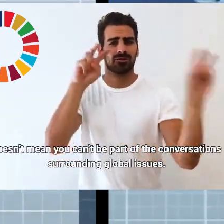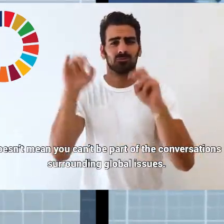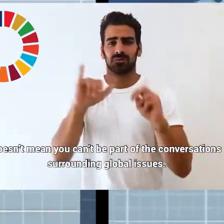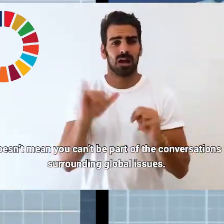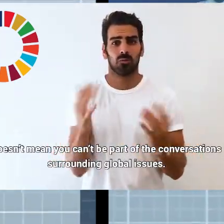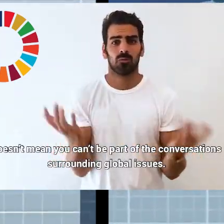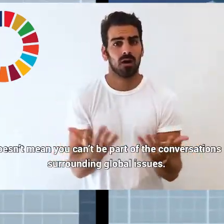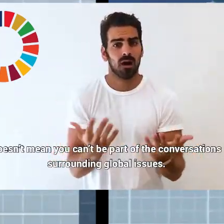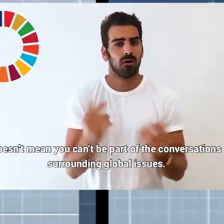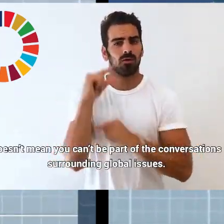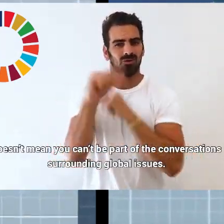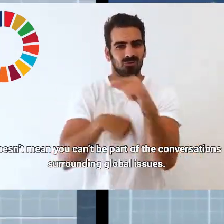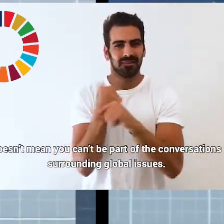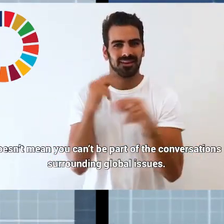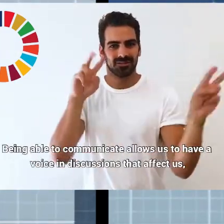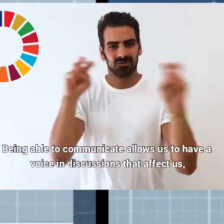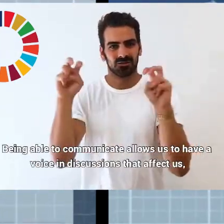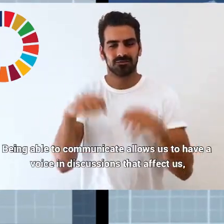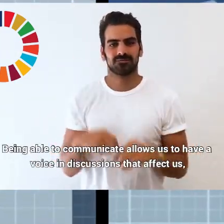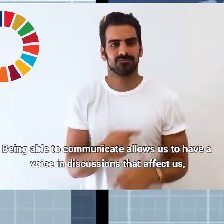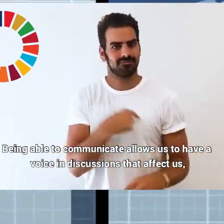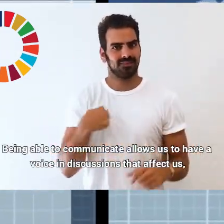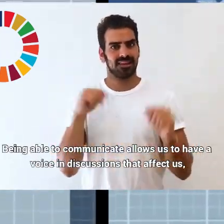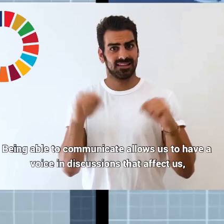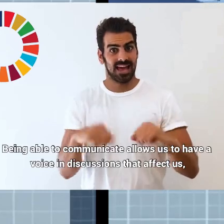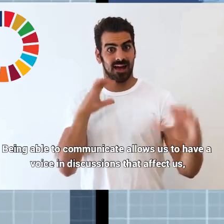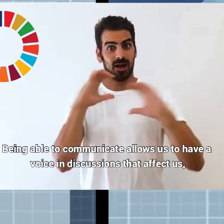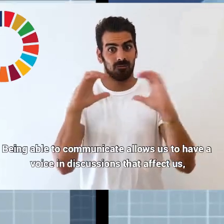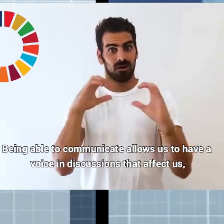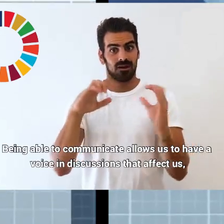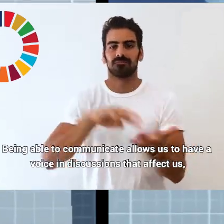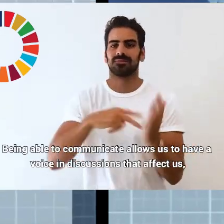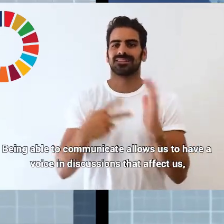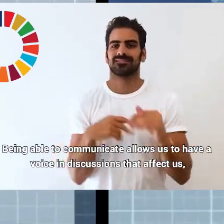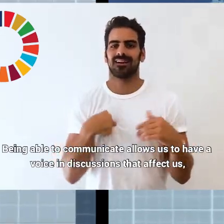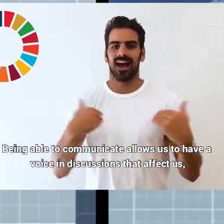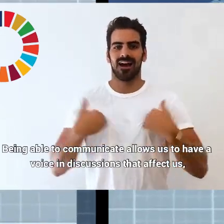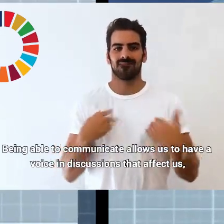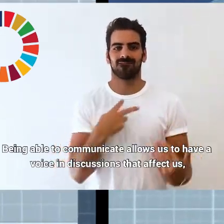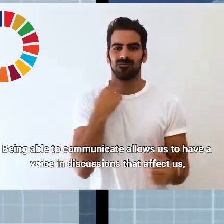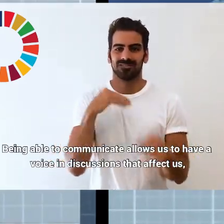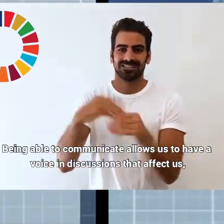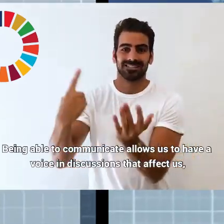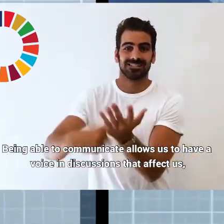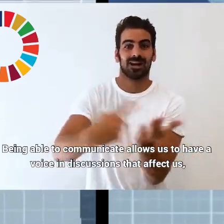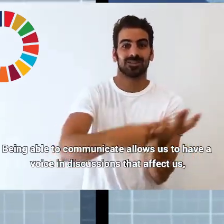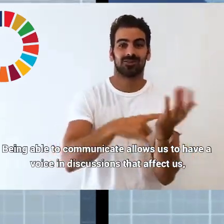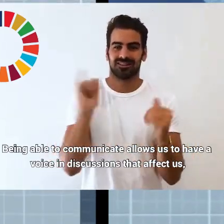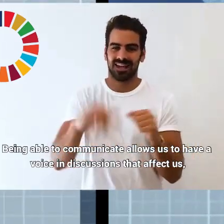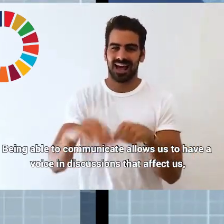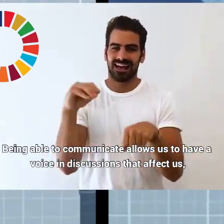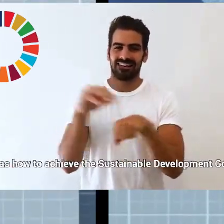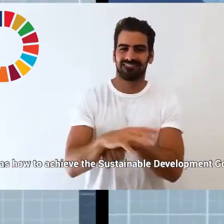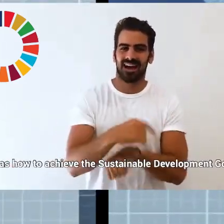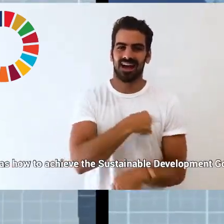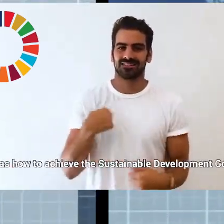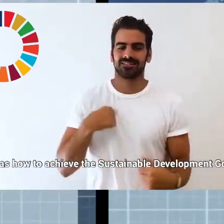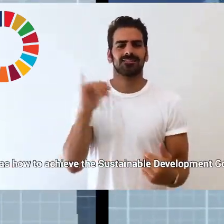the full torso will improve the quality and stability of the capture. Do try different positions and camera lighting to improve